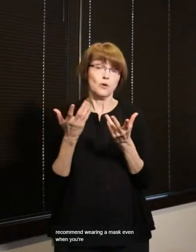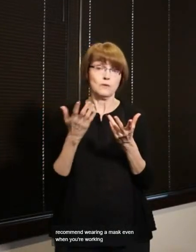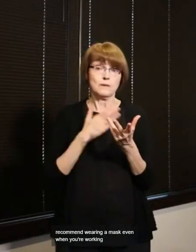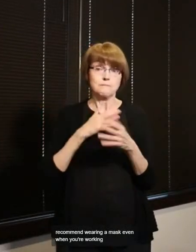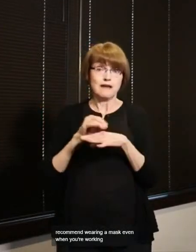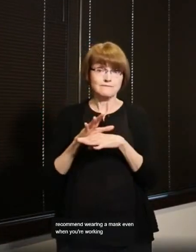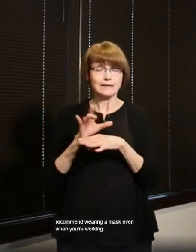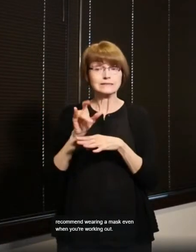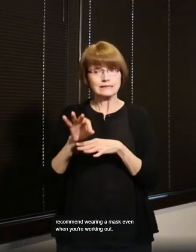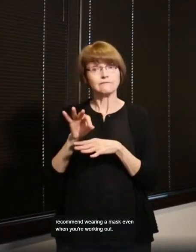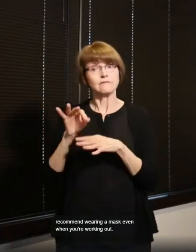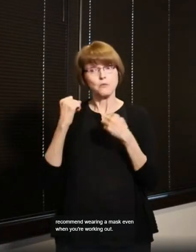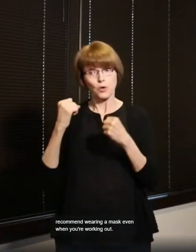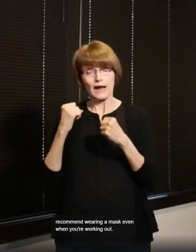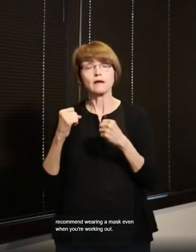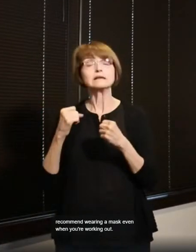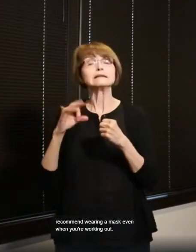working out.